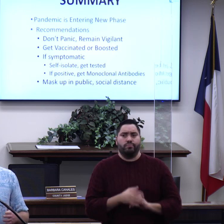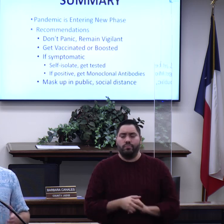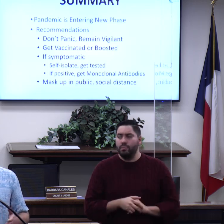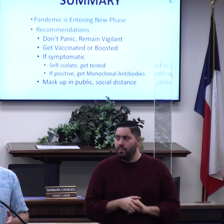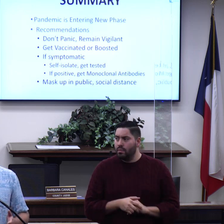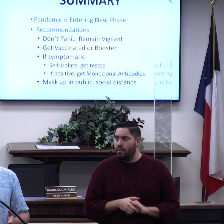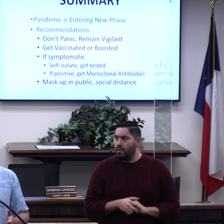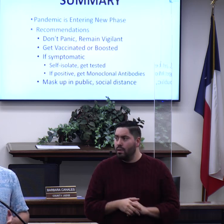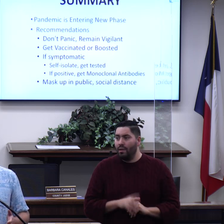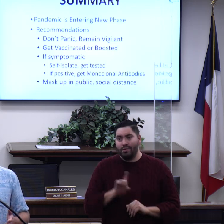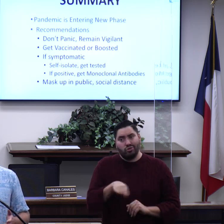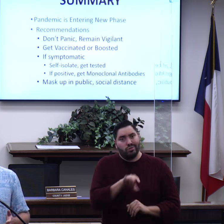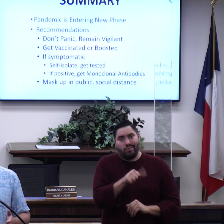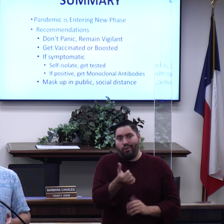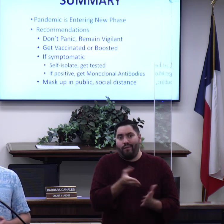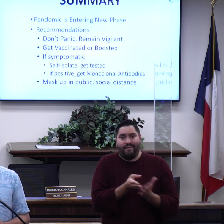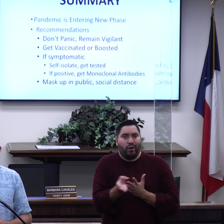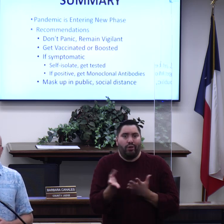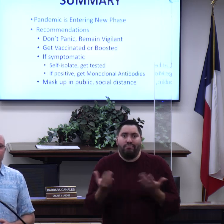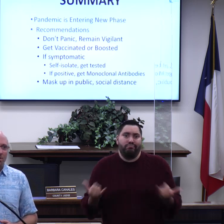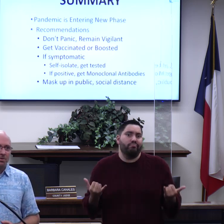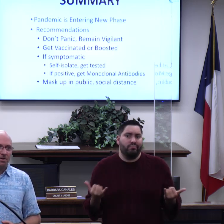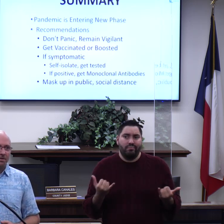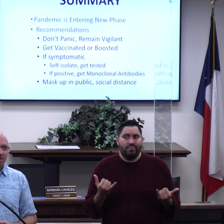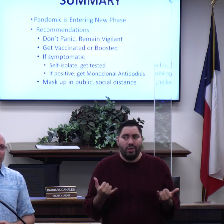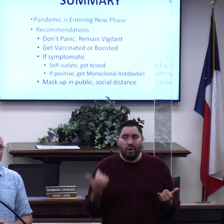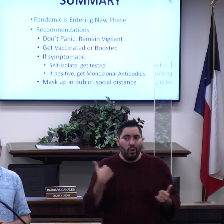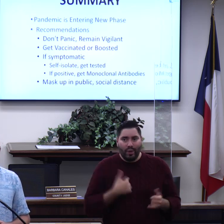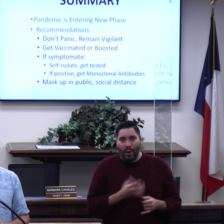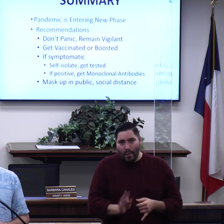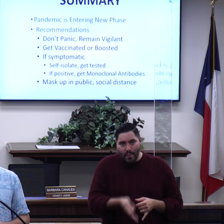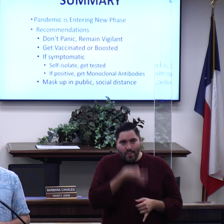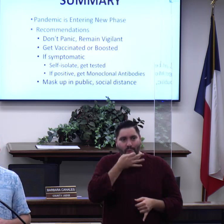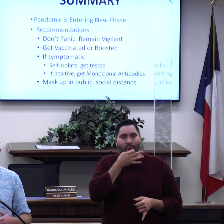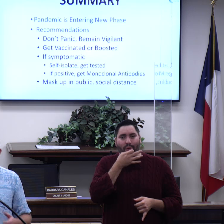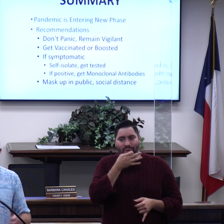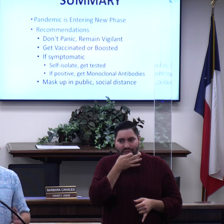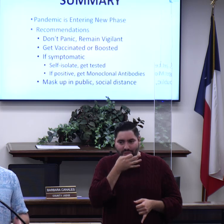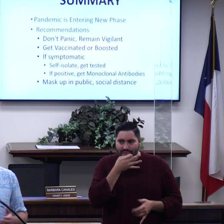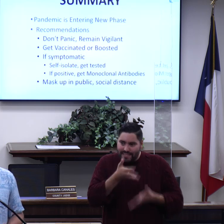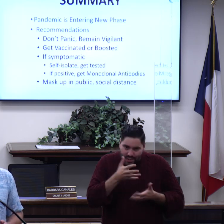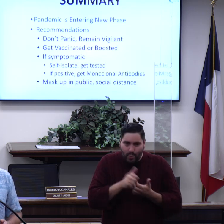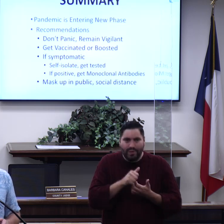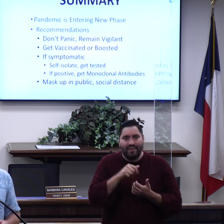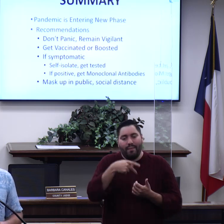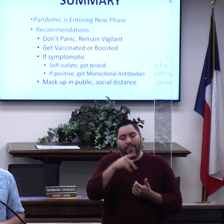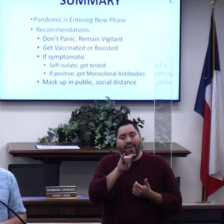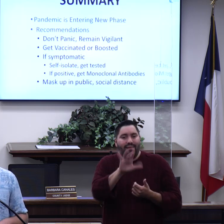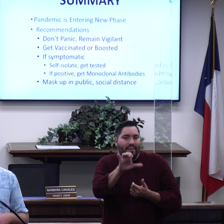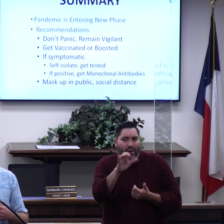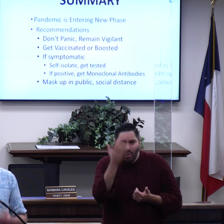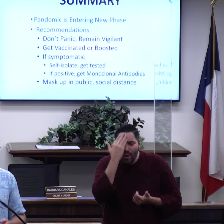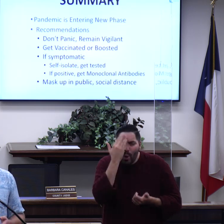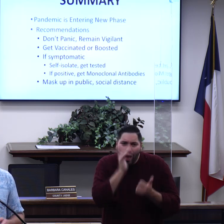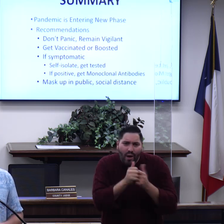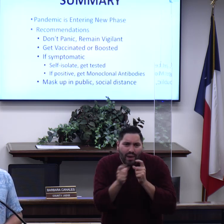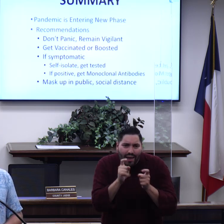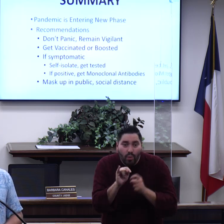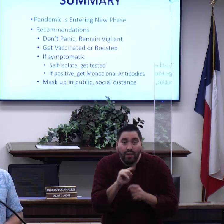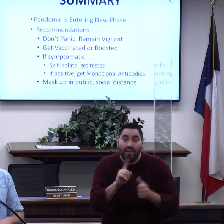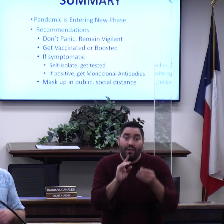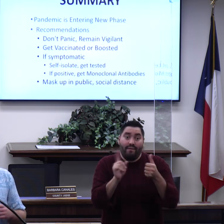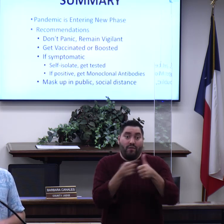It's just another variant at this point. We're pros at dealing with the pandemic, and we know exactly how to handle it. Number 1, you